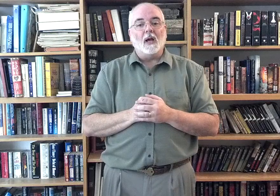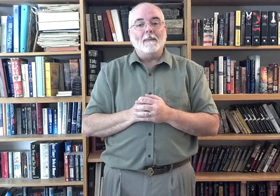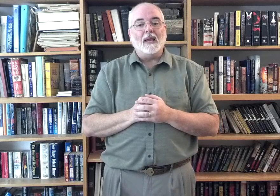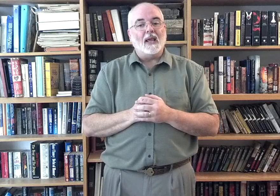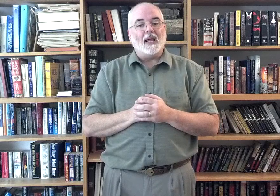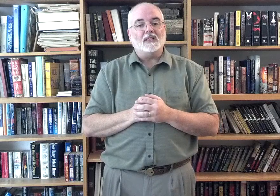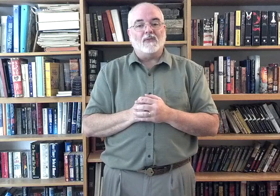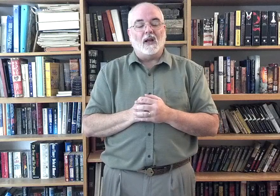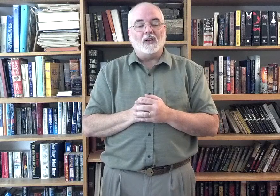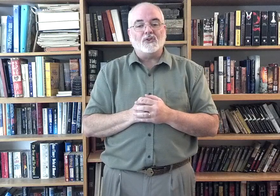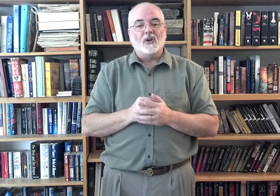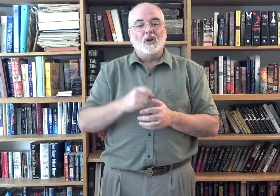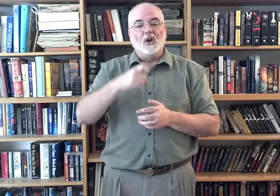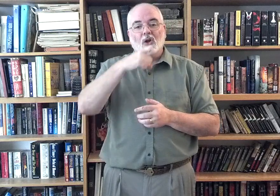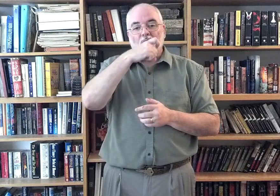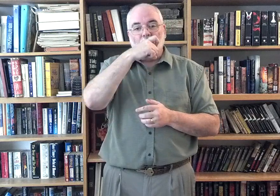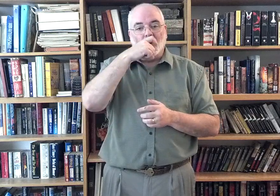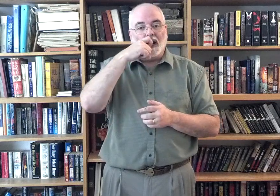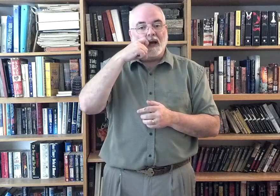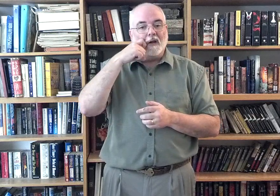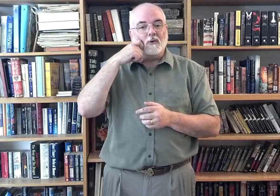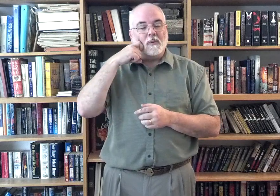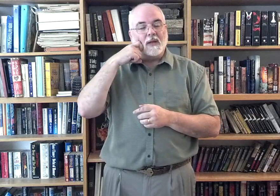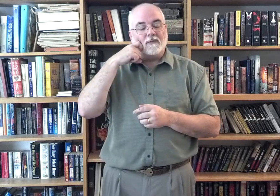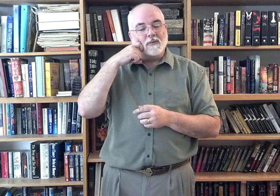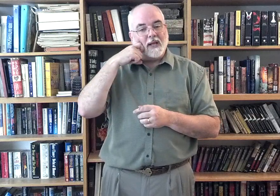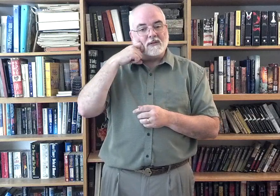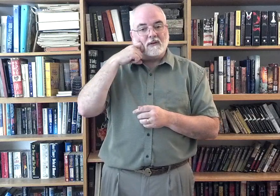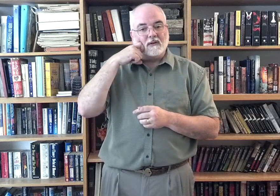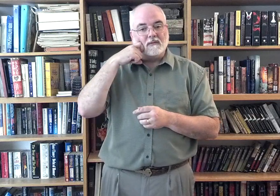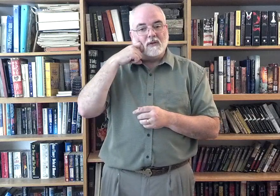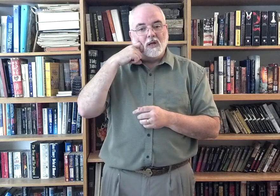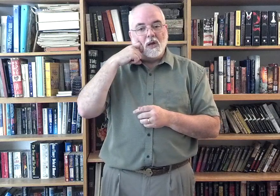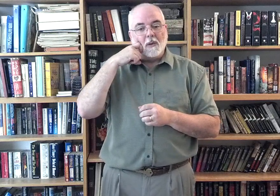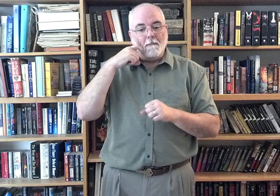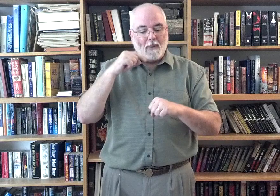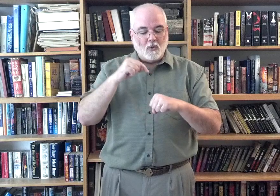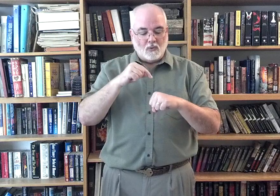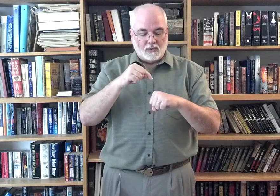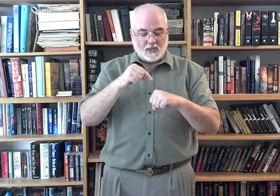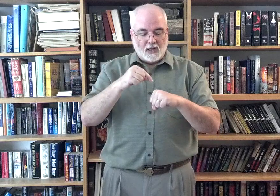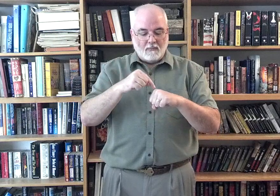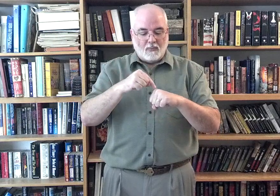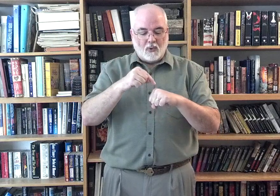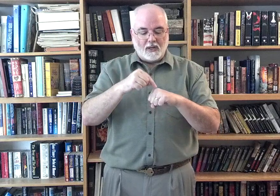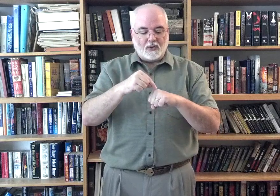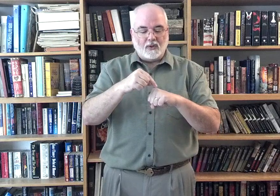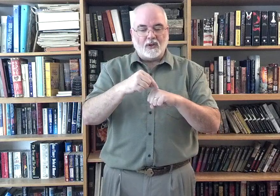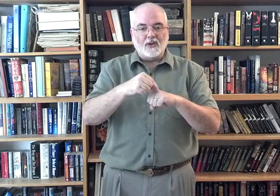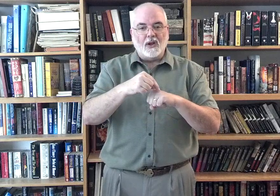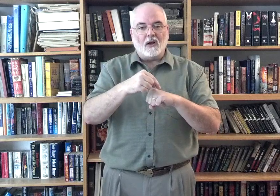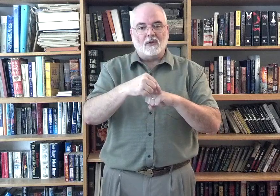becoming as flesh. Dry, remember that from desert? Bones, point to the knuckles